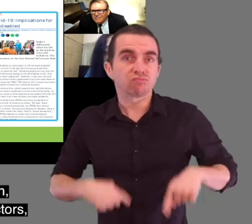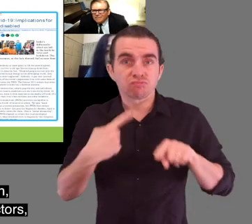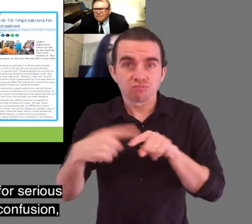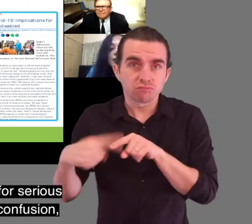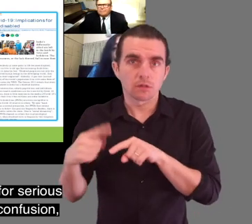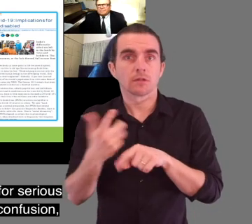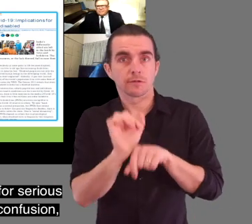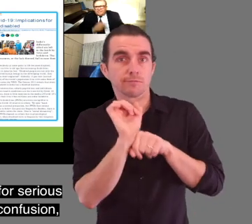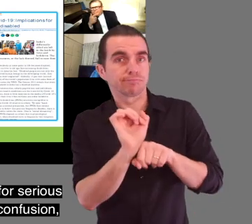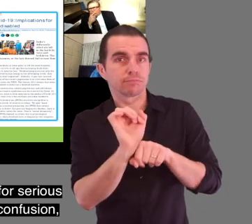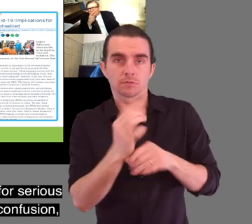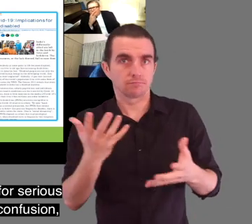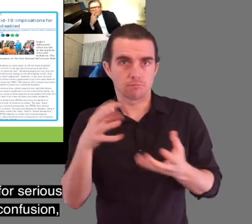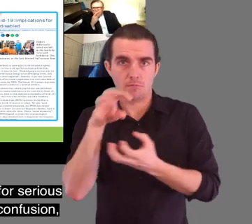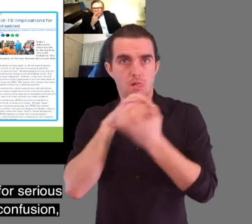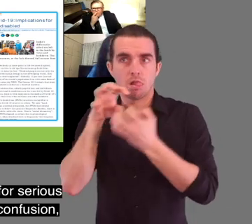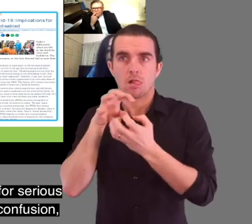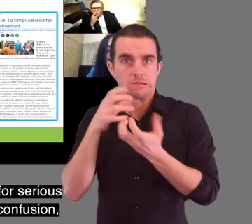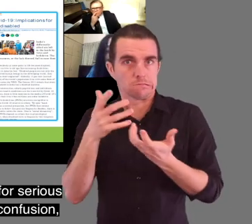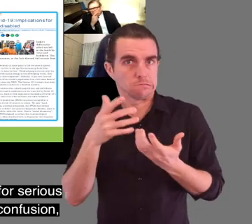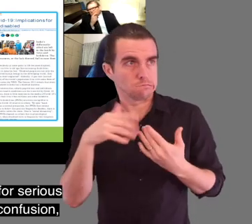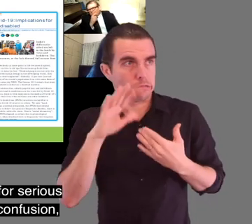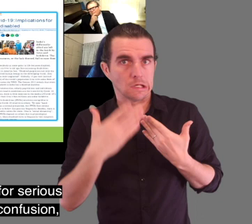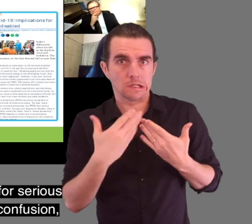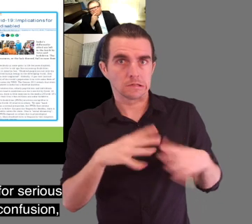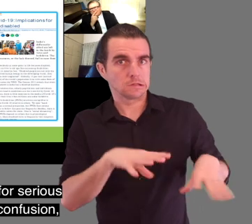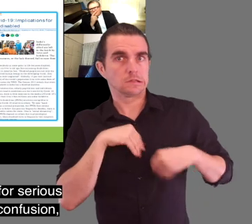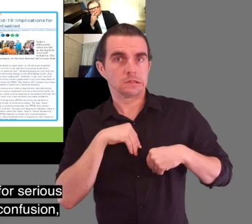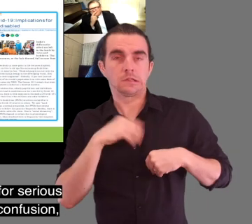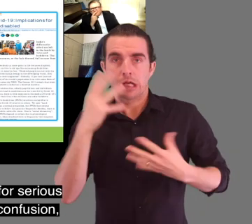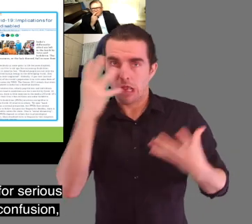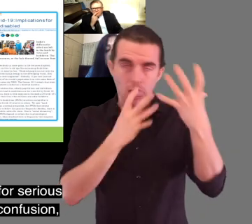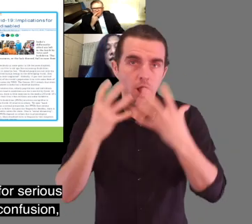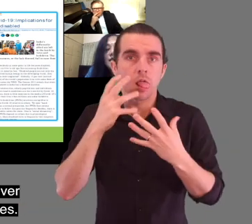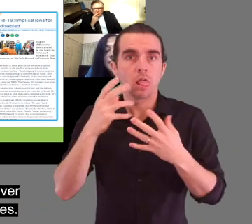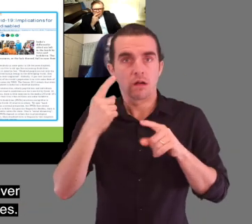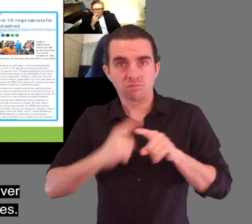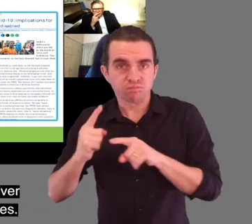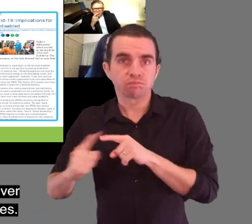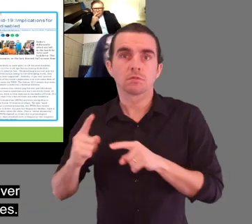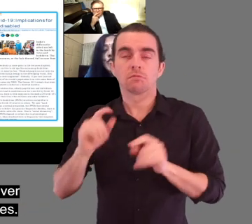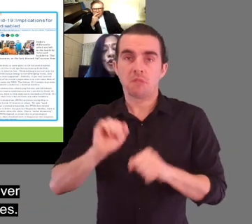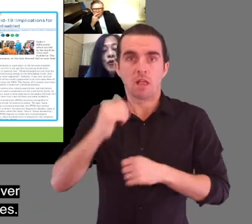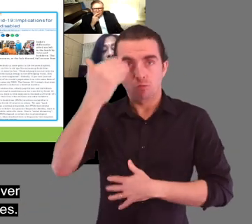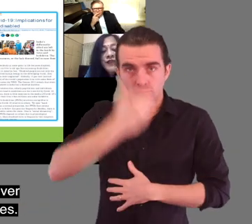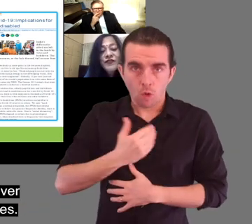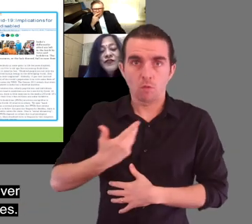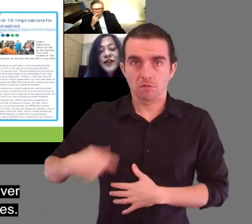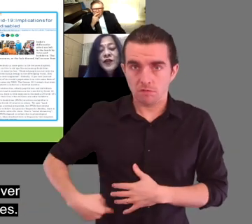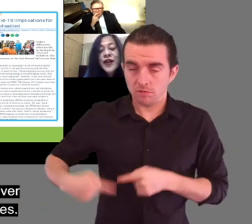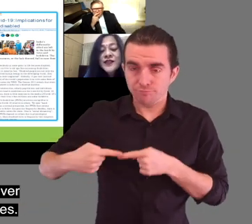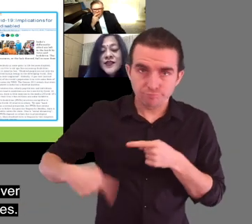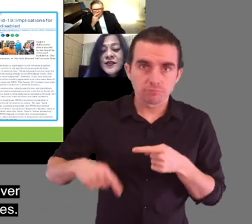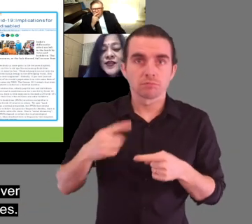factors, they were at higher risk for serious complications such as confusion, delirium, stroke, liver